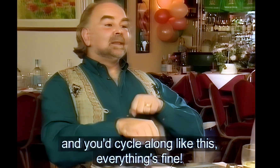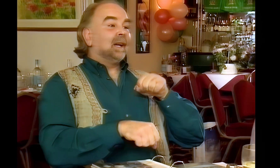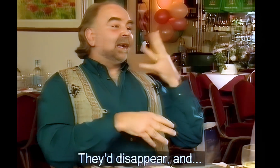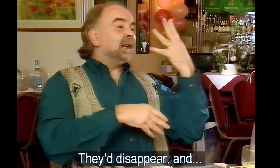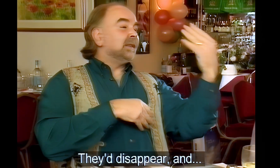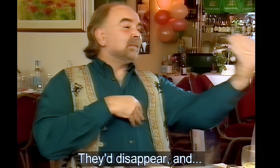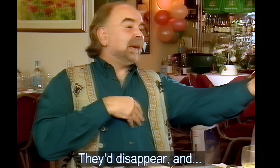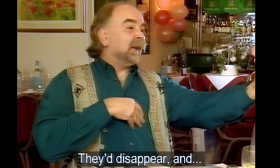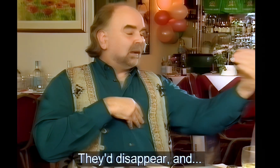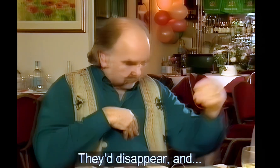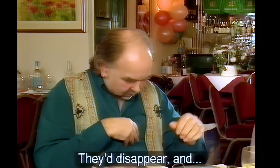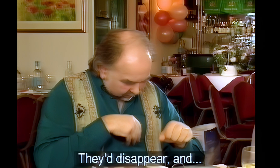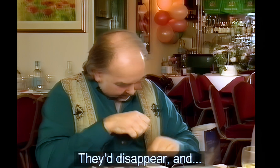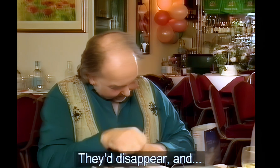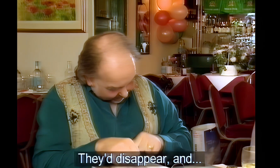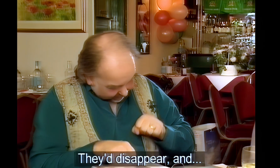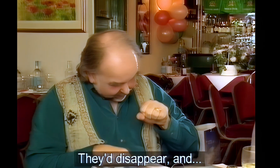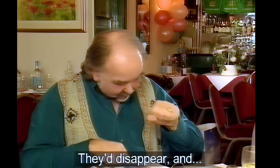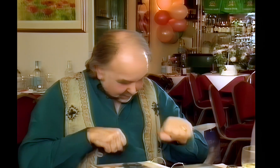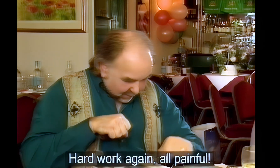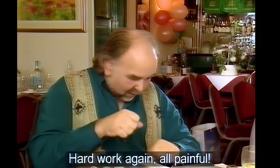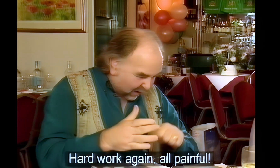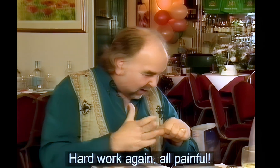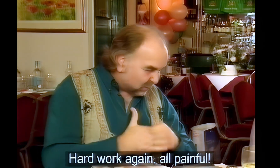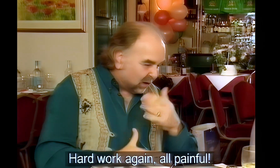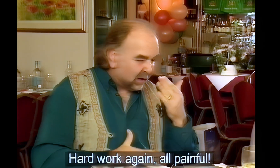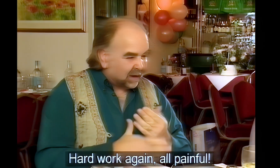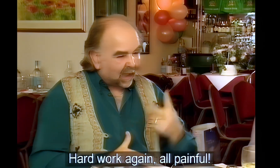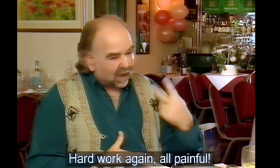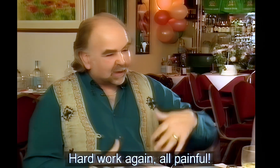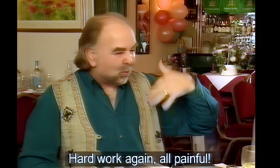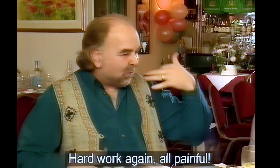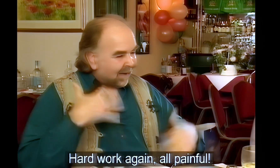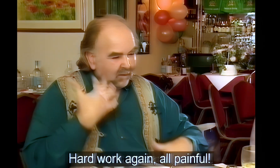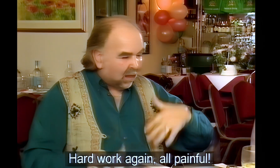and then they disappear, and then whoa, you're back at it, and it's all hard work again, and it's all painful.